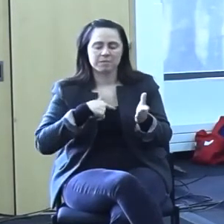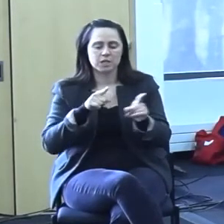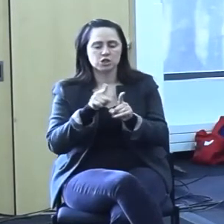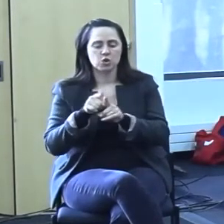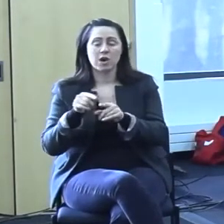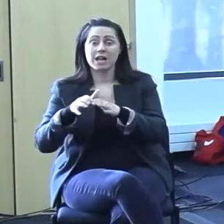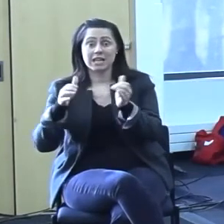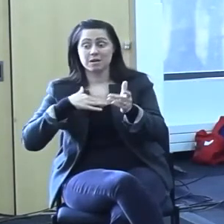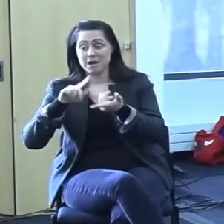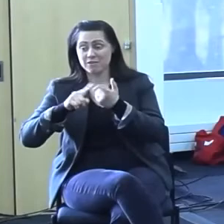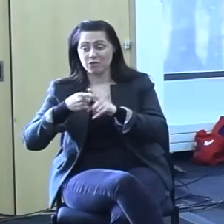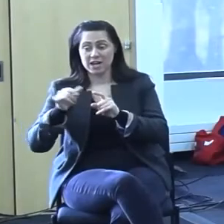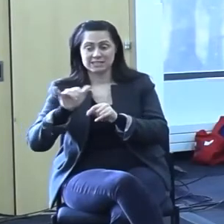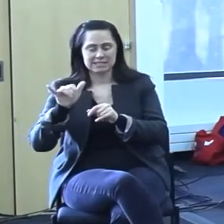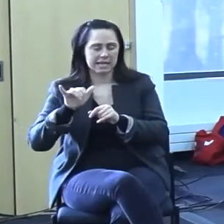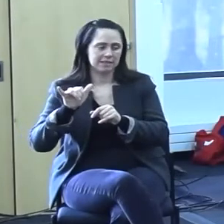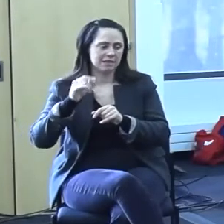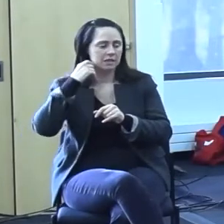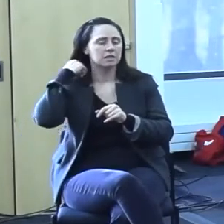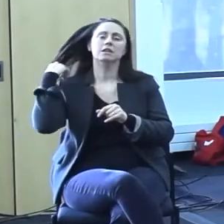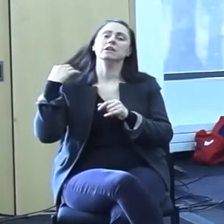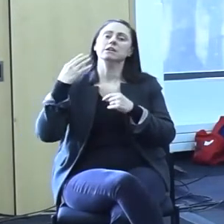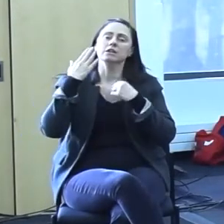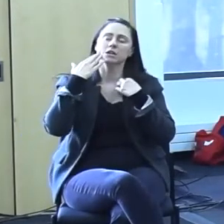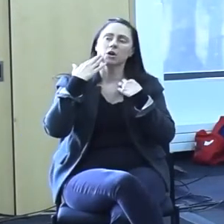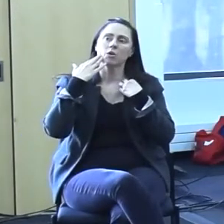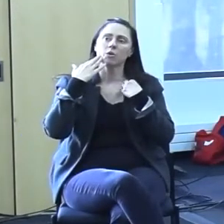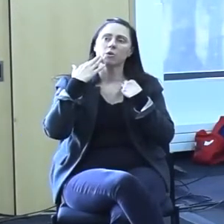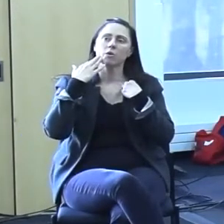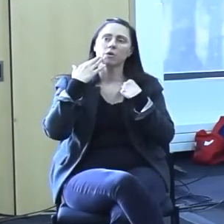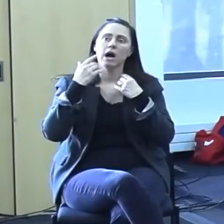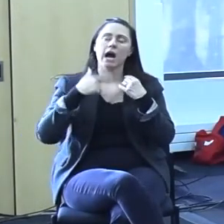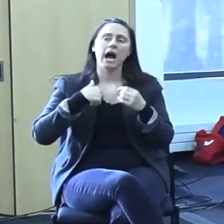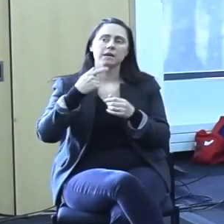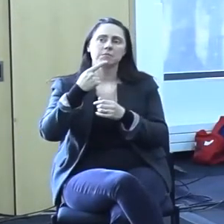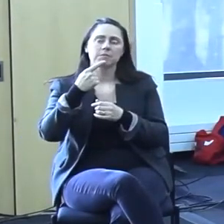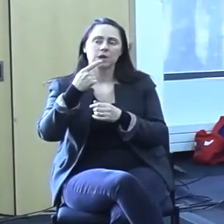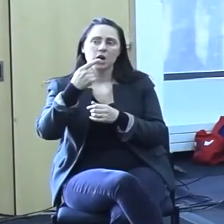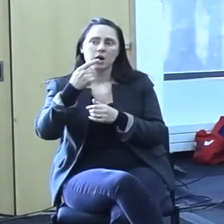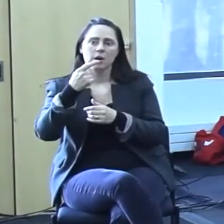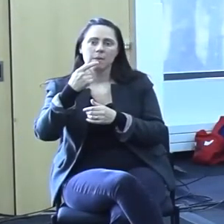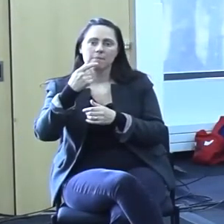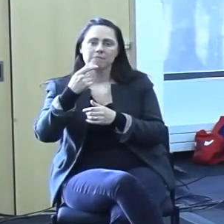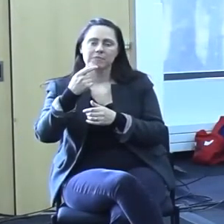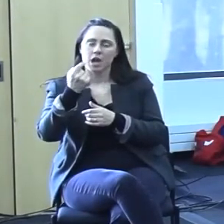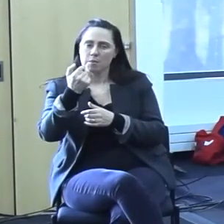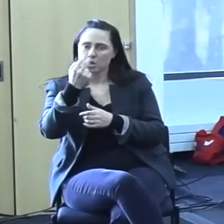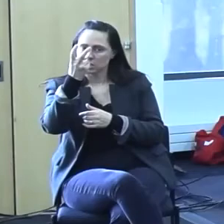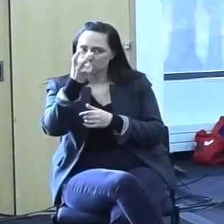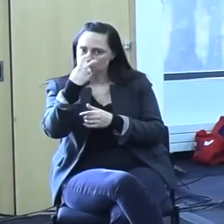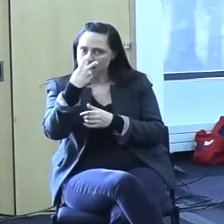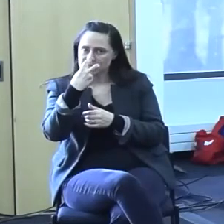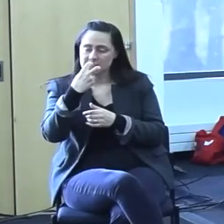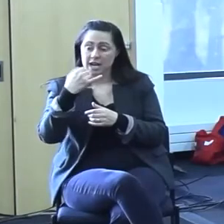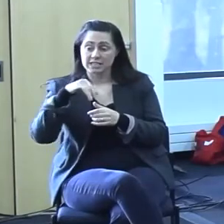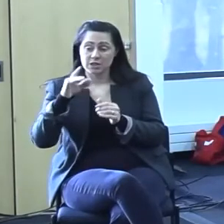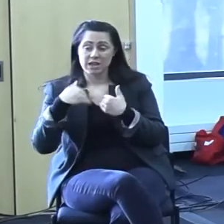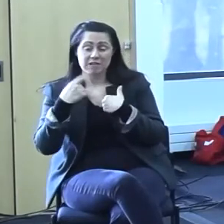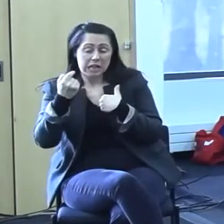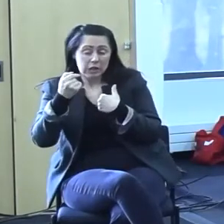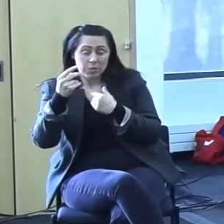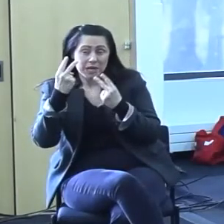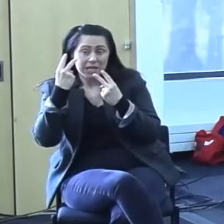of my friends, like being someone who's partially blind, like I still have a little bit of sight, but not enough to